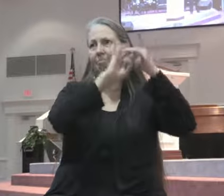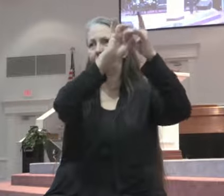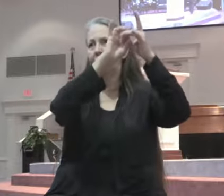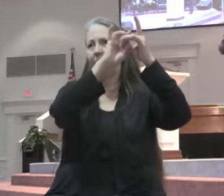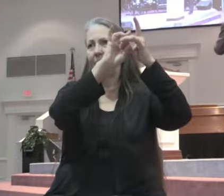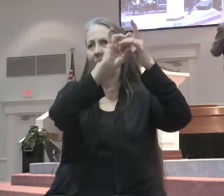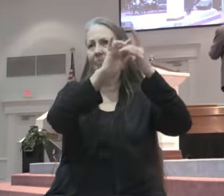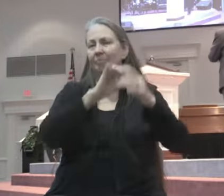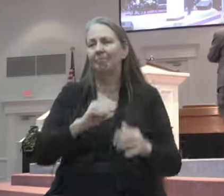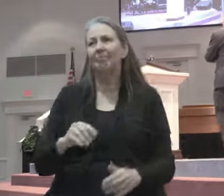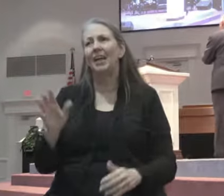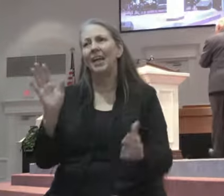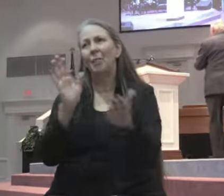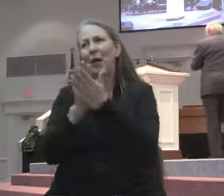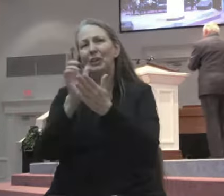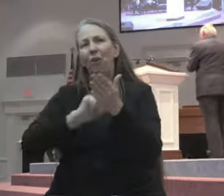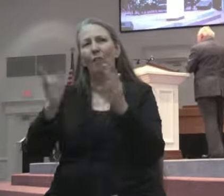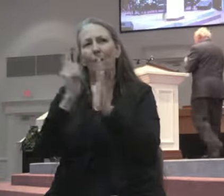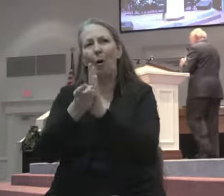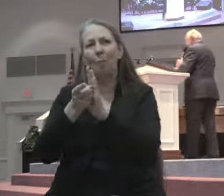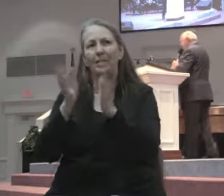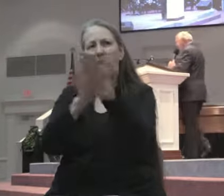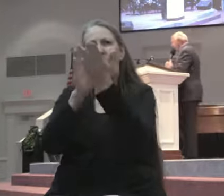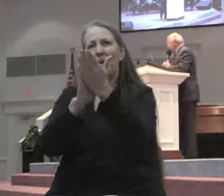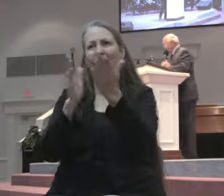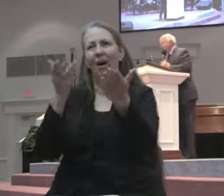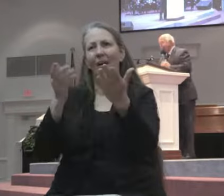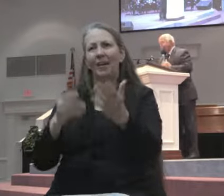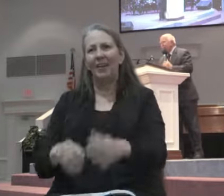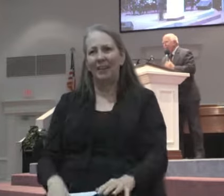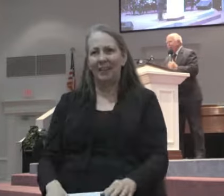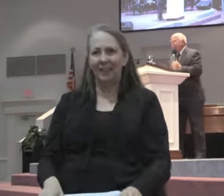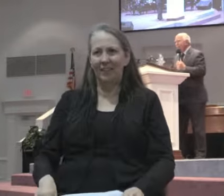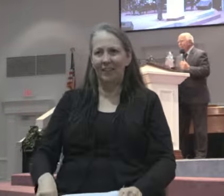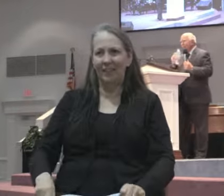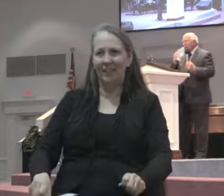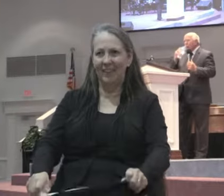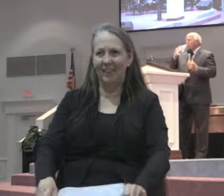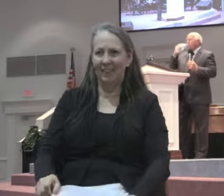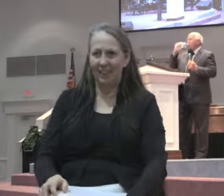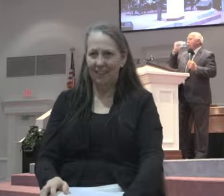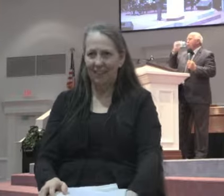Hallelujah. Give the Lord a hand clap offering of praise.